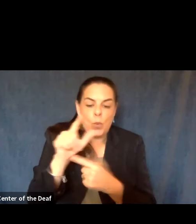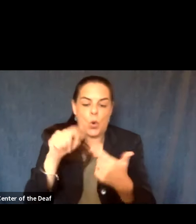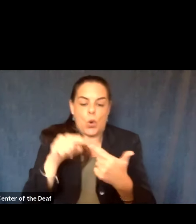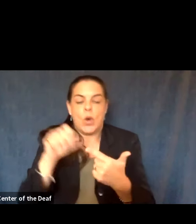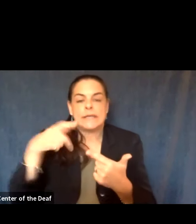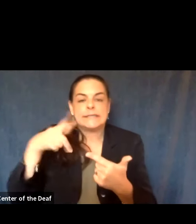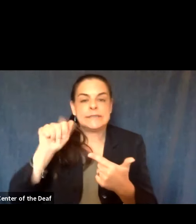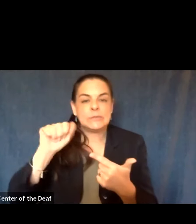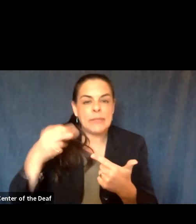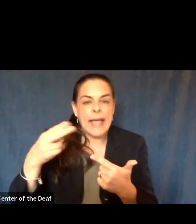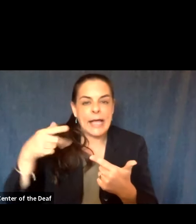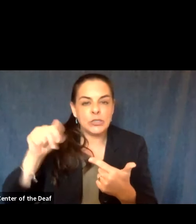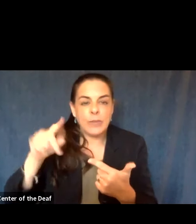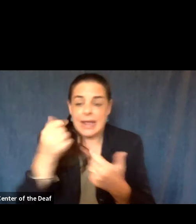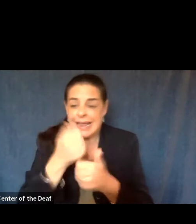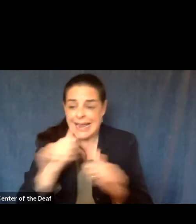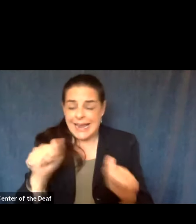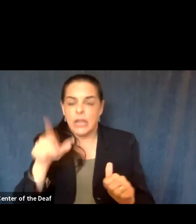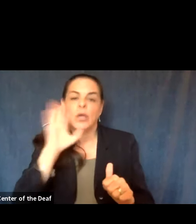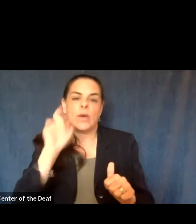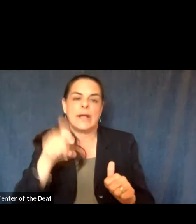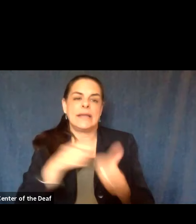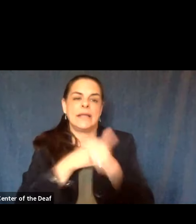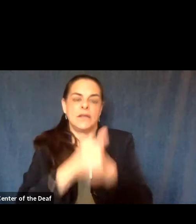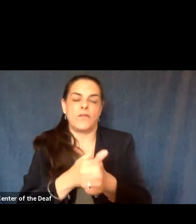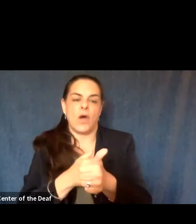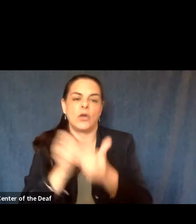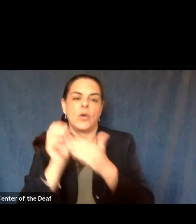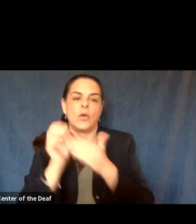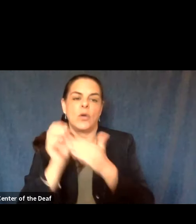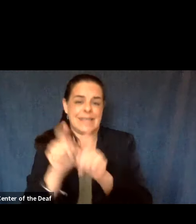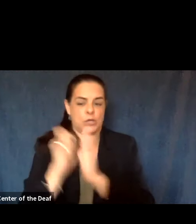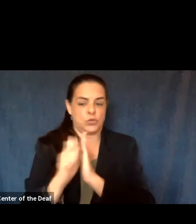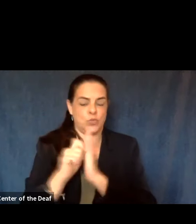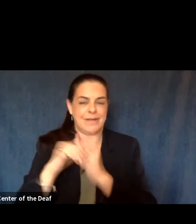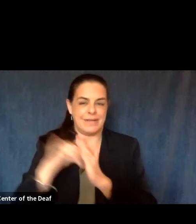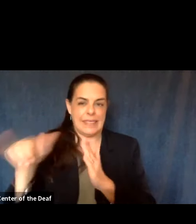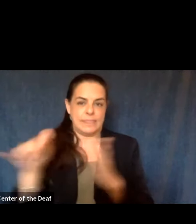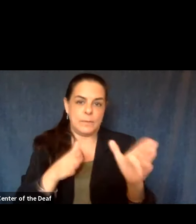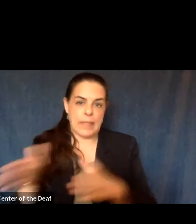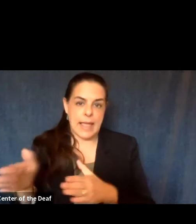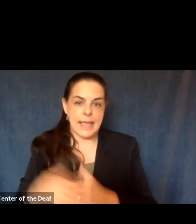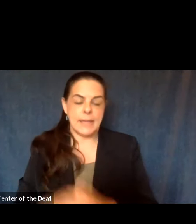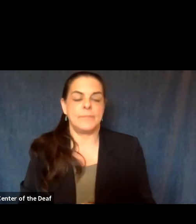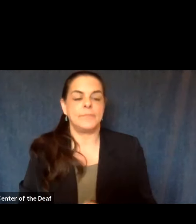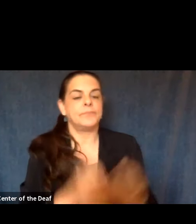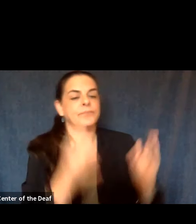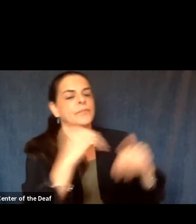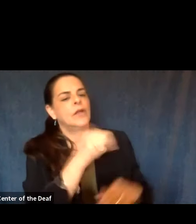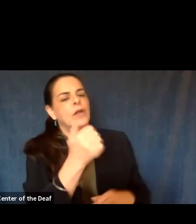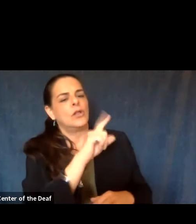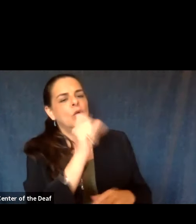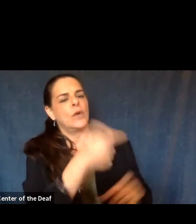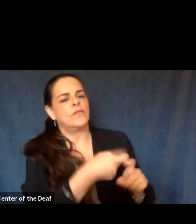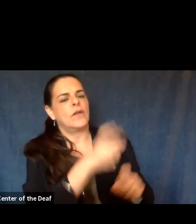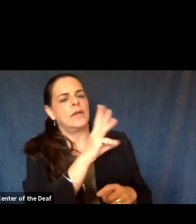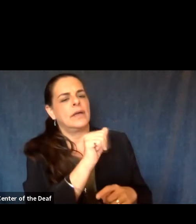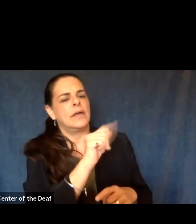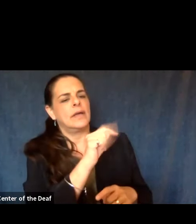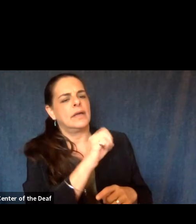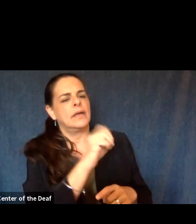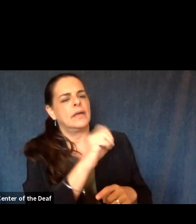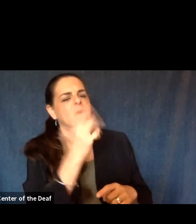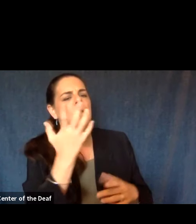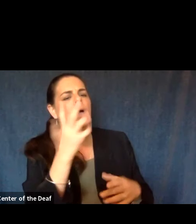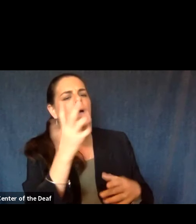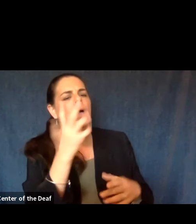any of those things will need to follow the guidance as written in the plan. Another question from WATE. What